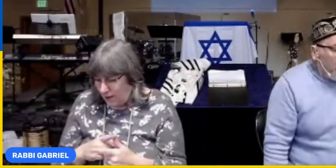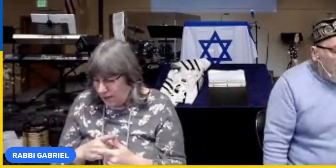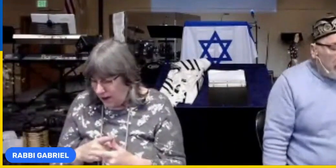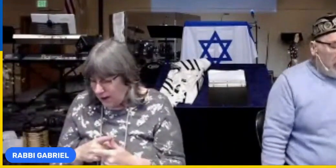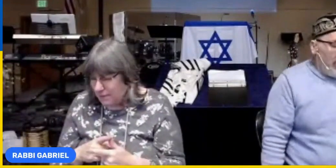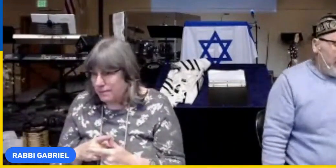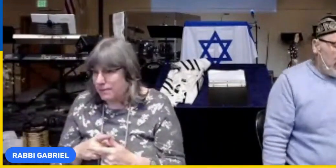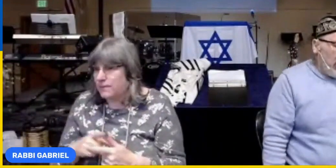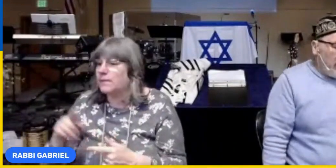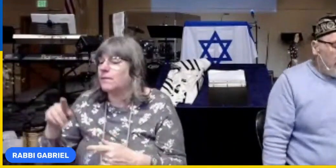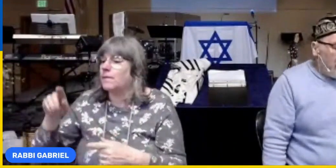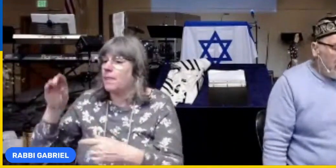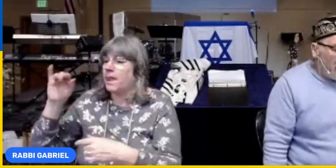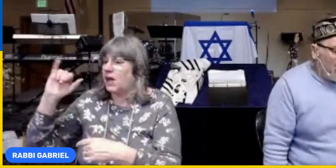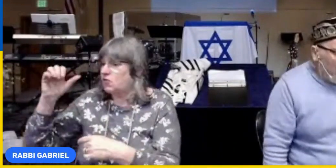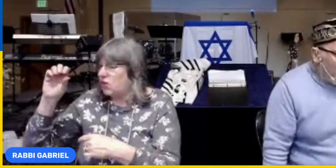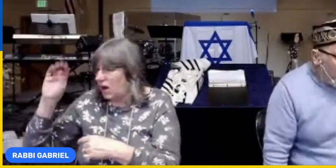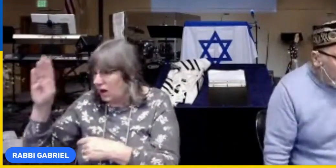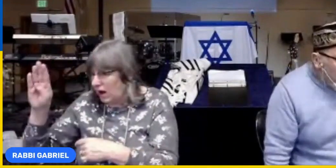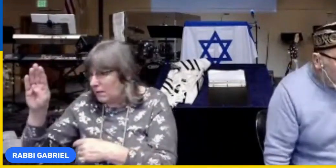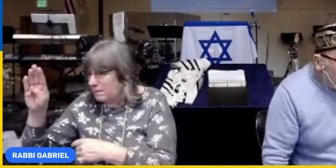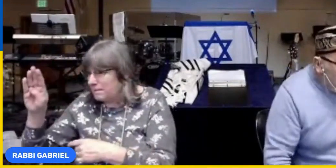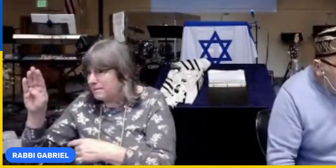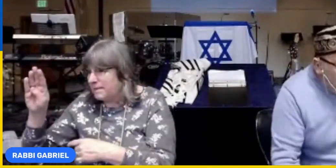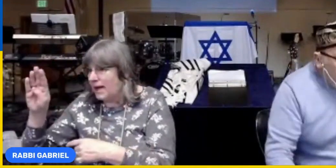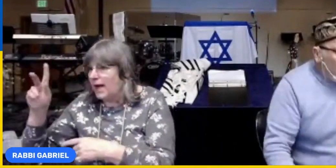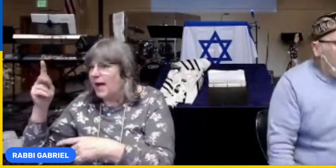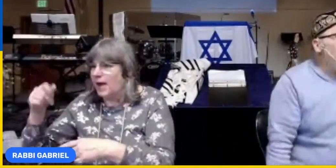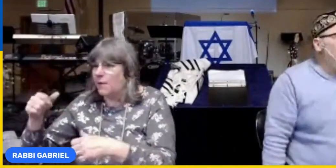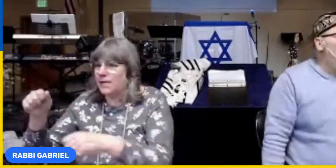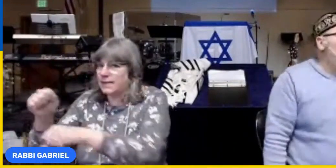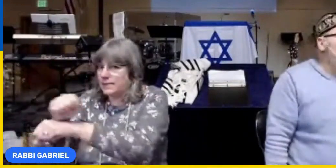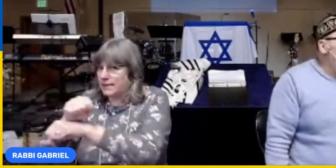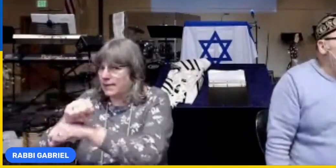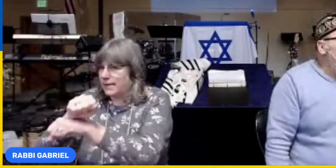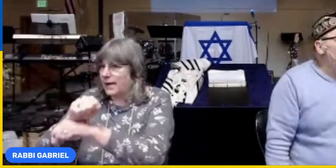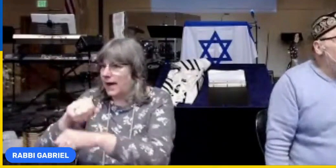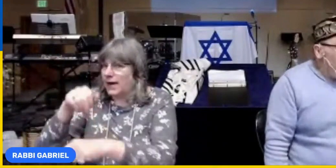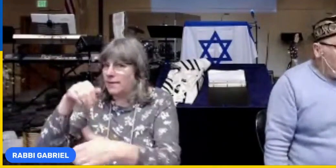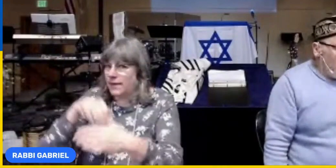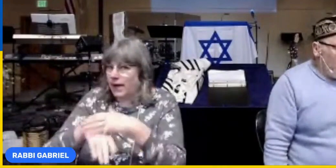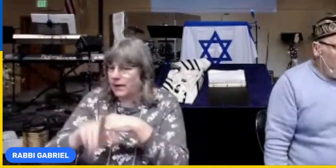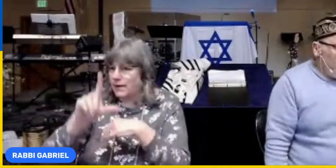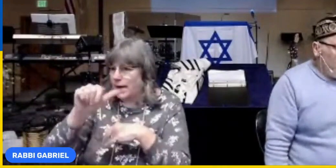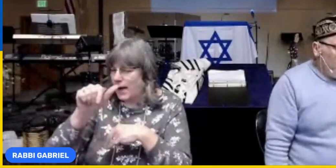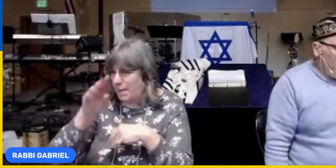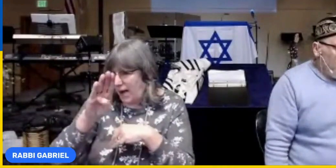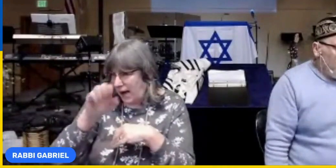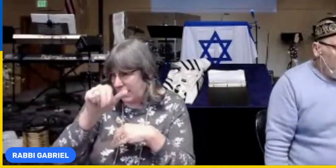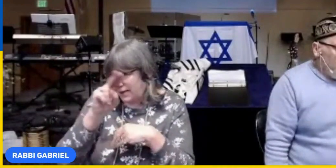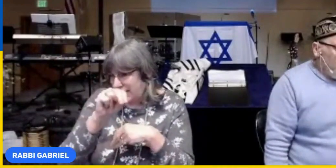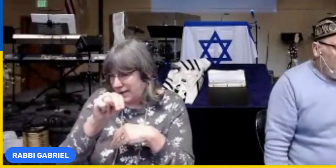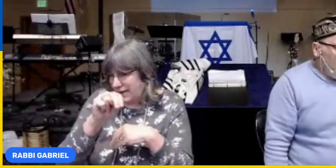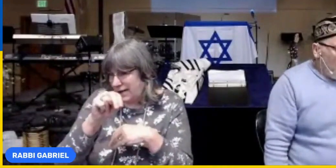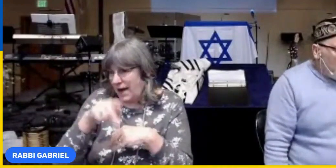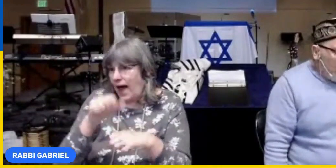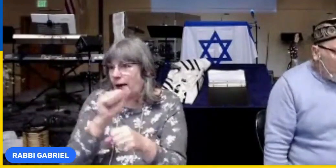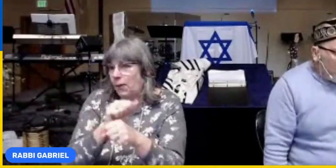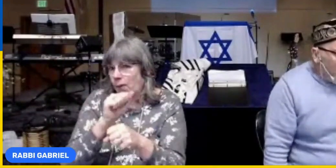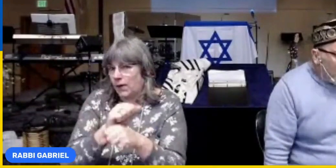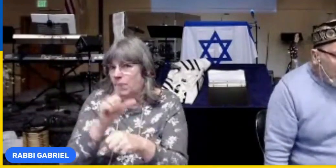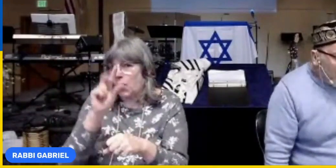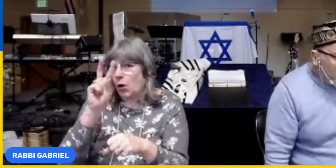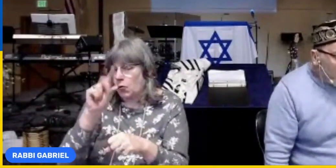Pharaoh, refused to let Jacob return to Canaan and declared everything Jacob owned as his.